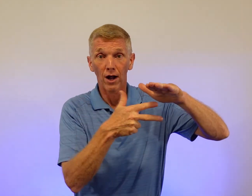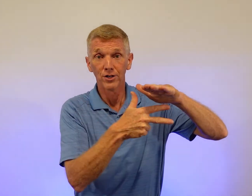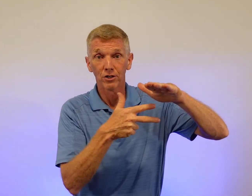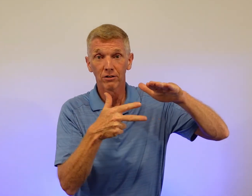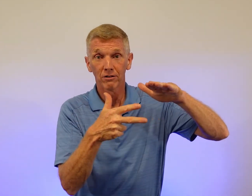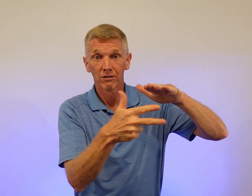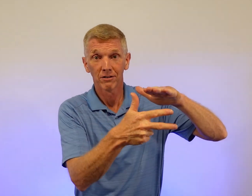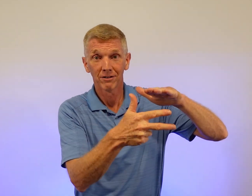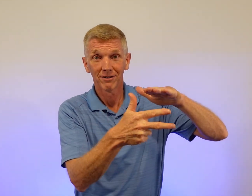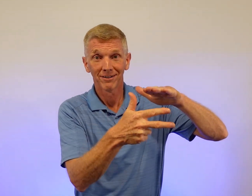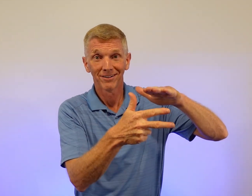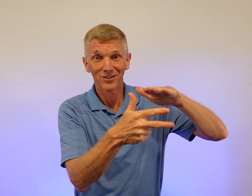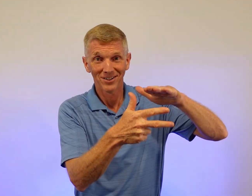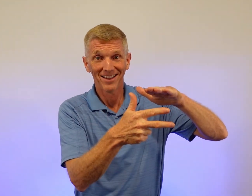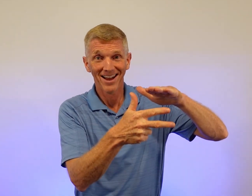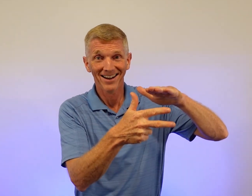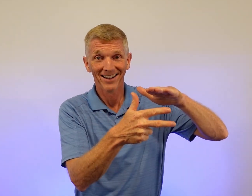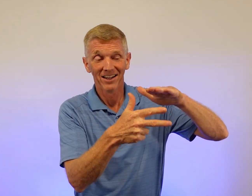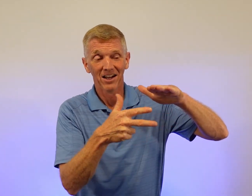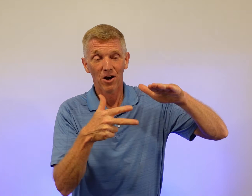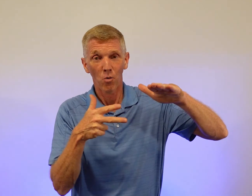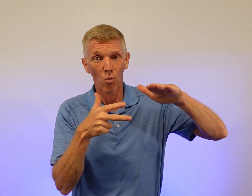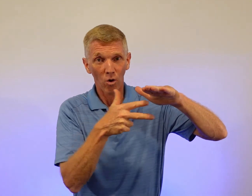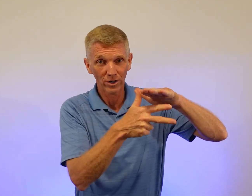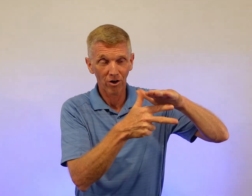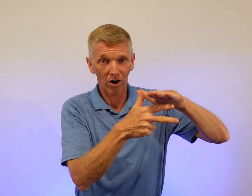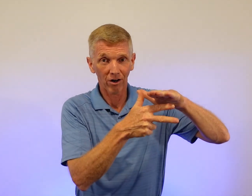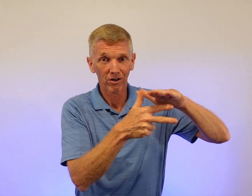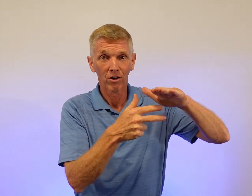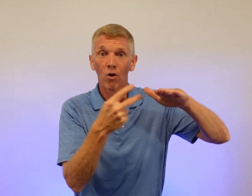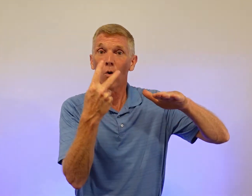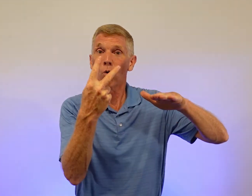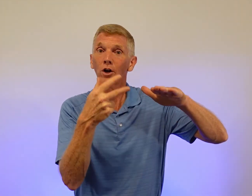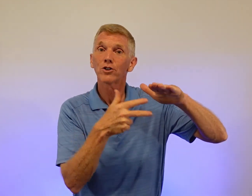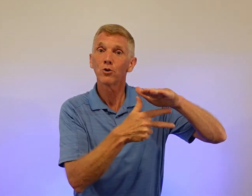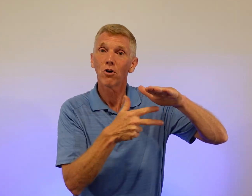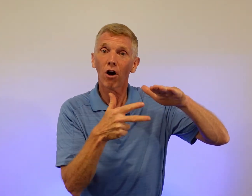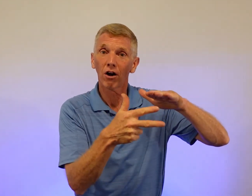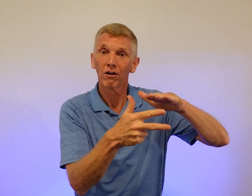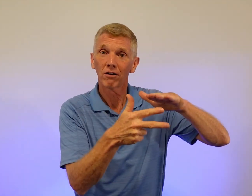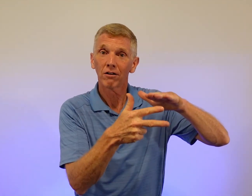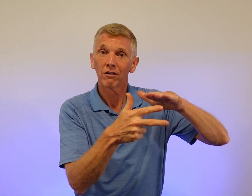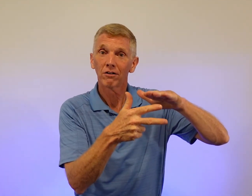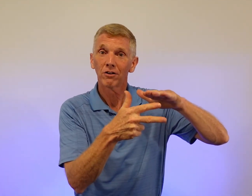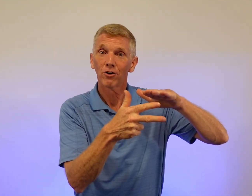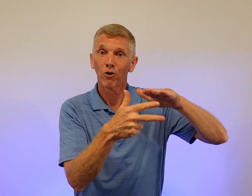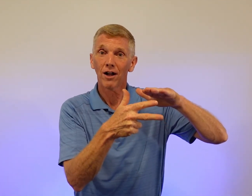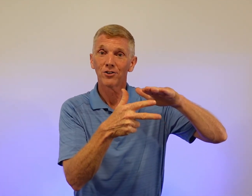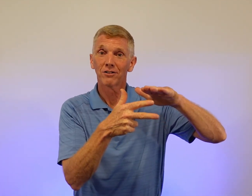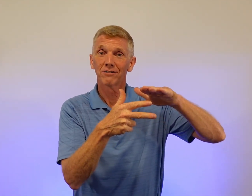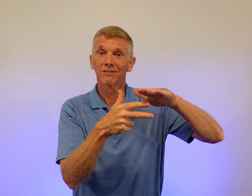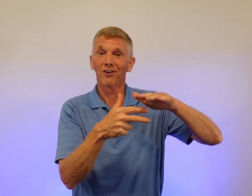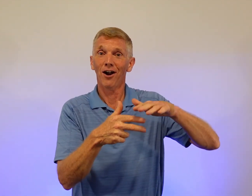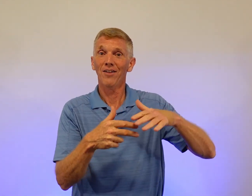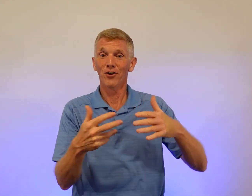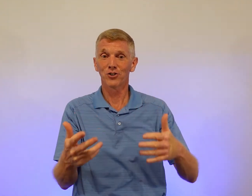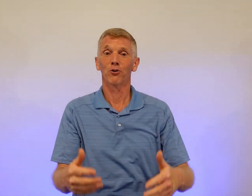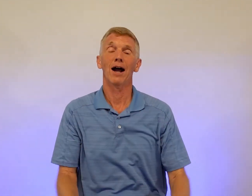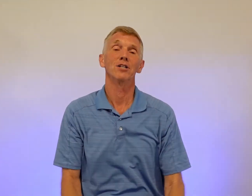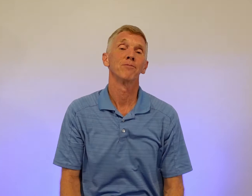garage? Do you see that? One car or a two-car garage. All right, there's garage.